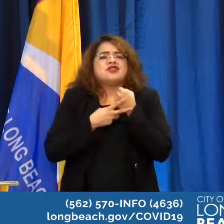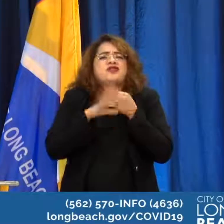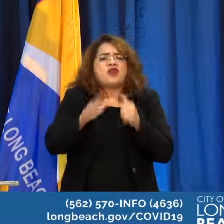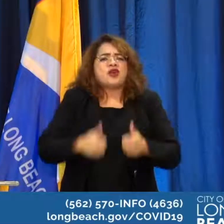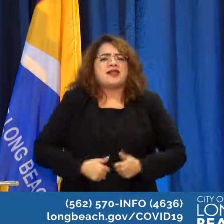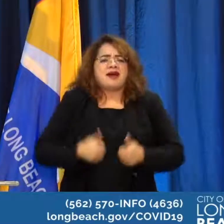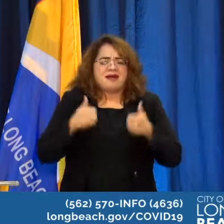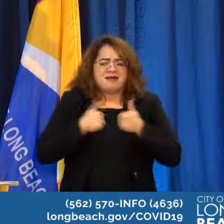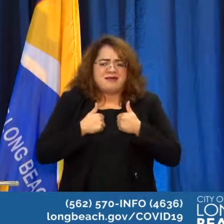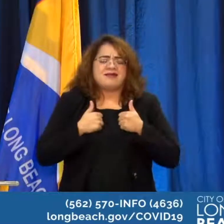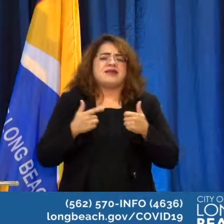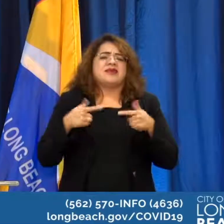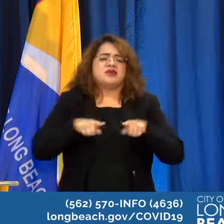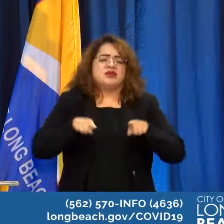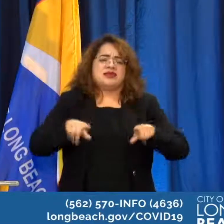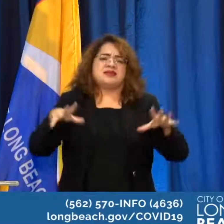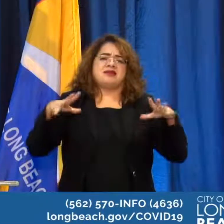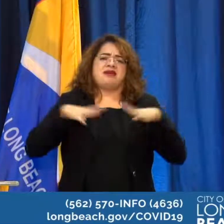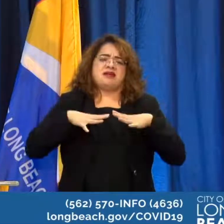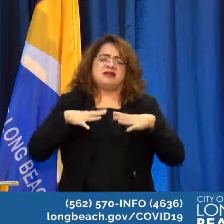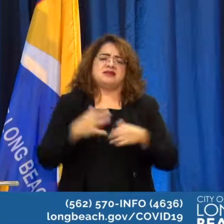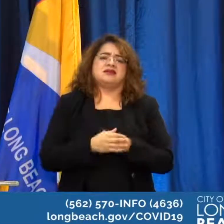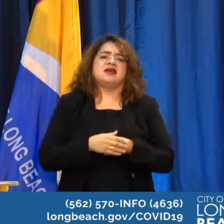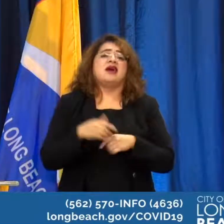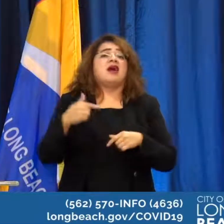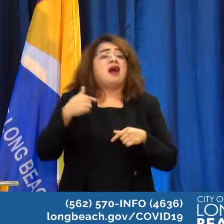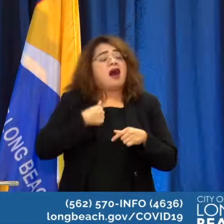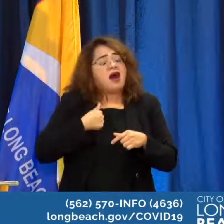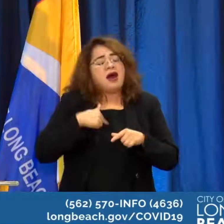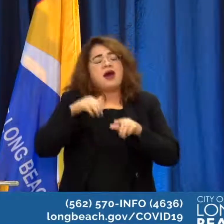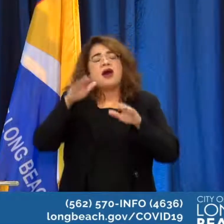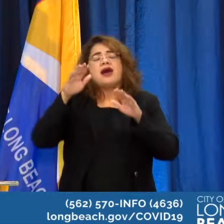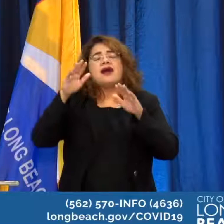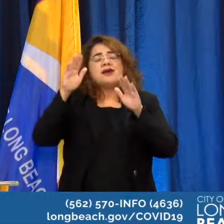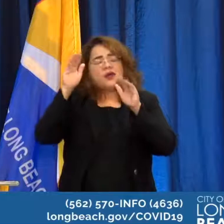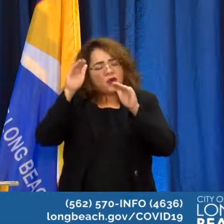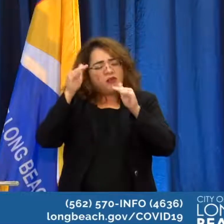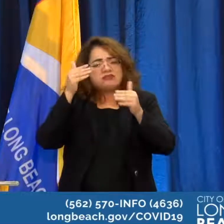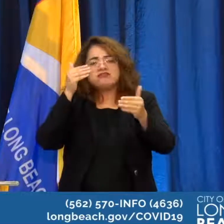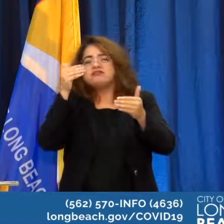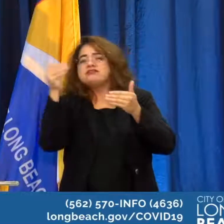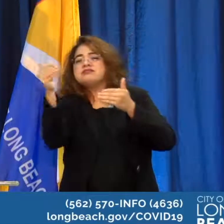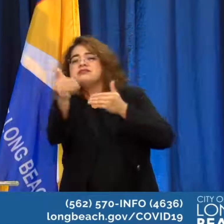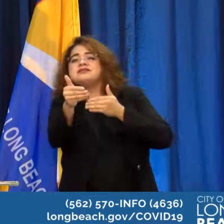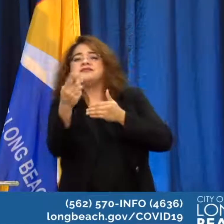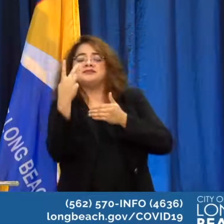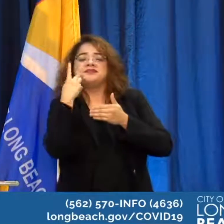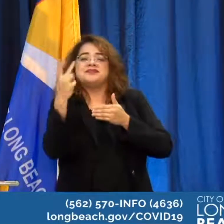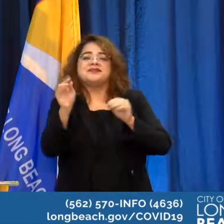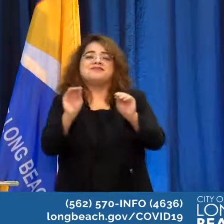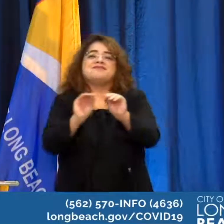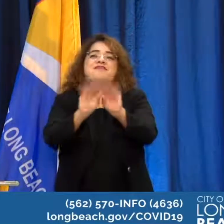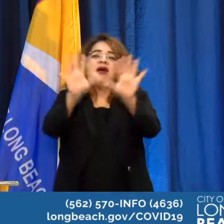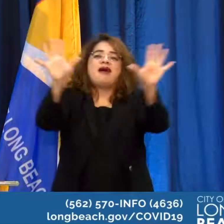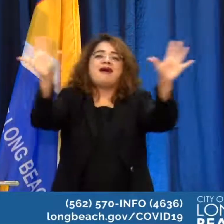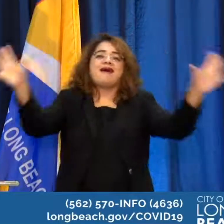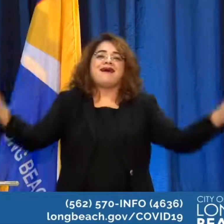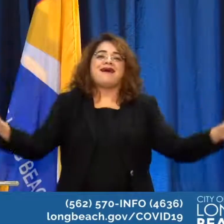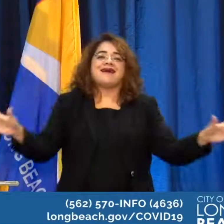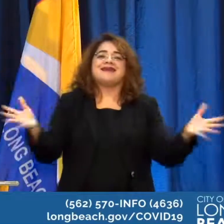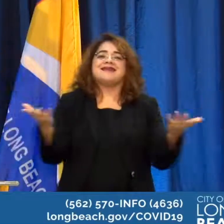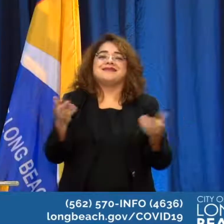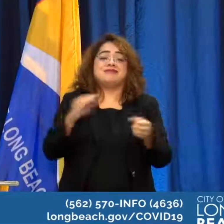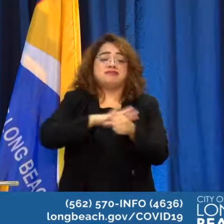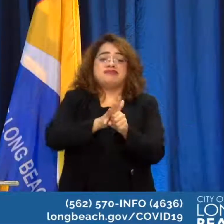I'm also hopeful that there is light at the end of the tunnel. And if we can just continue to sacrifice and keep each